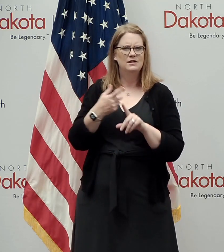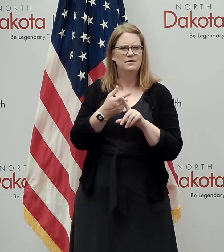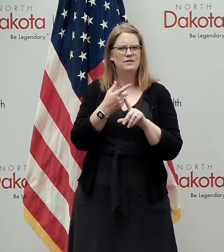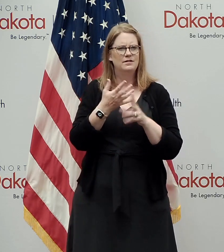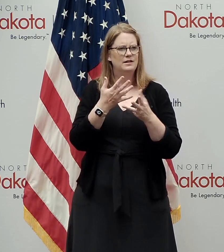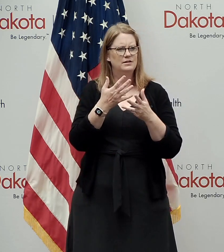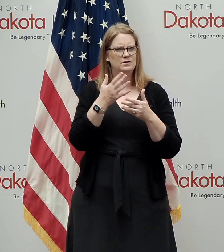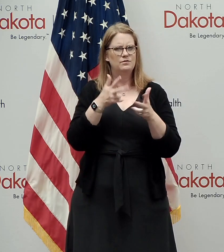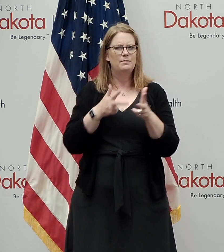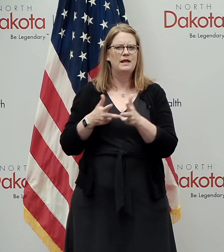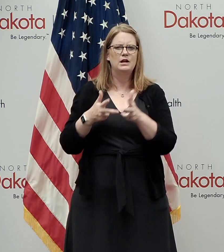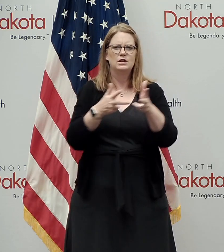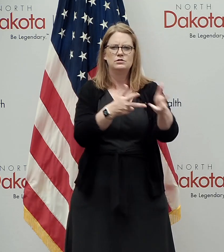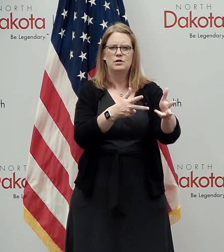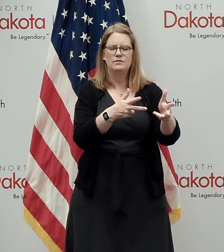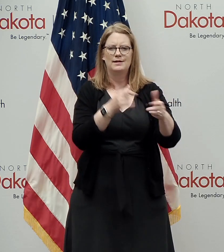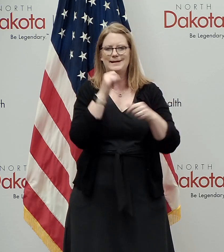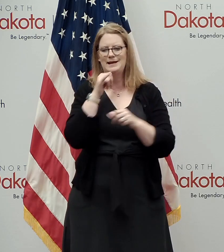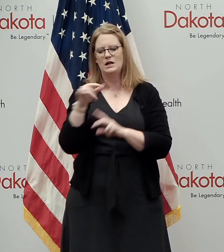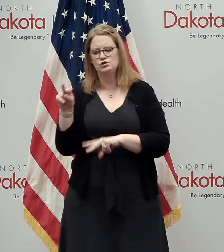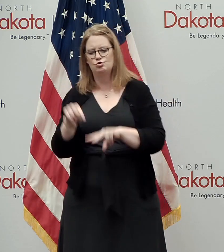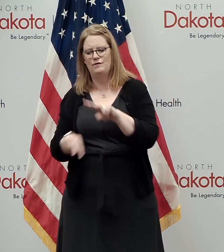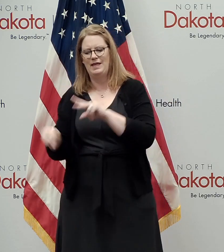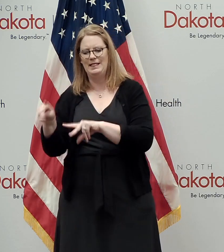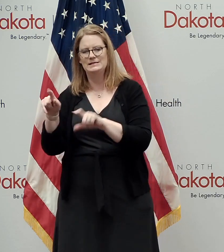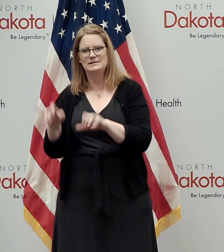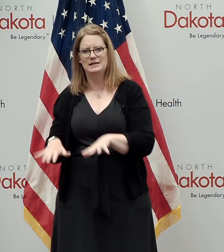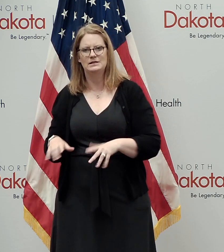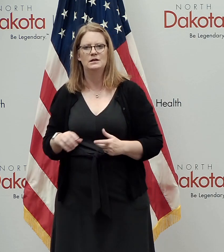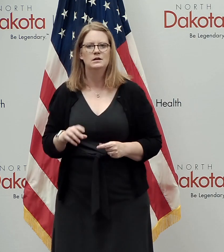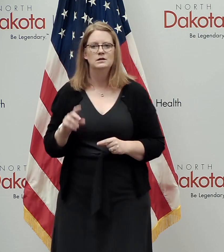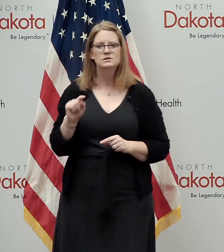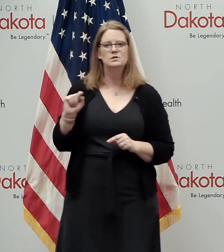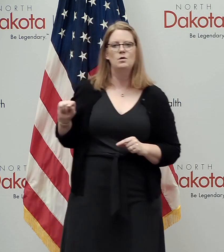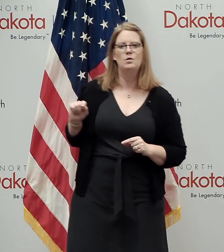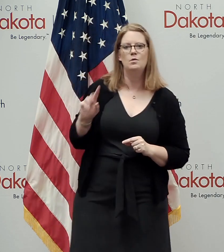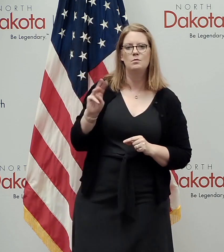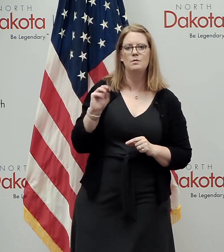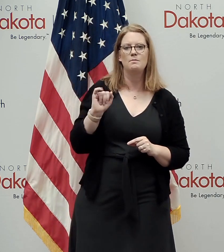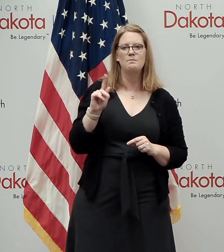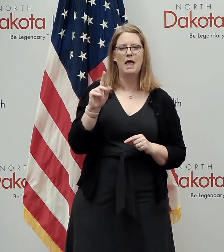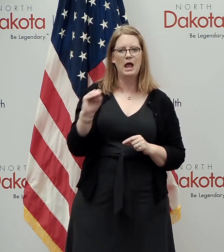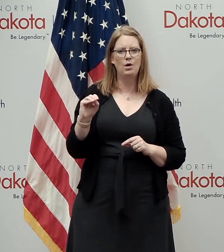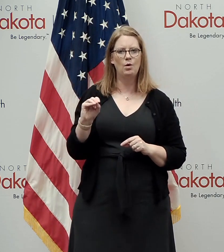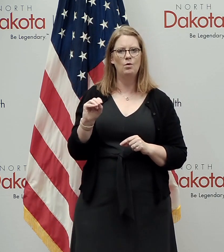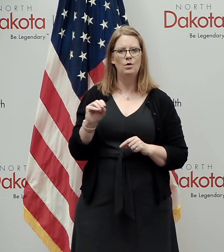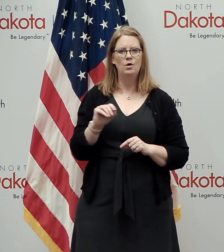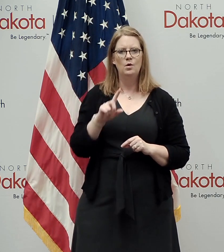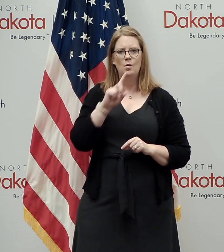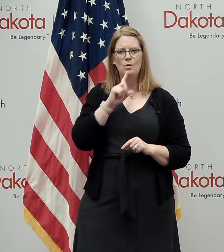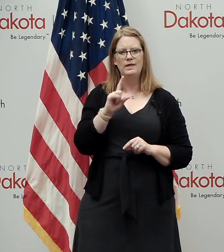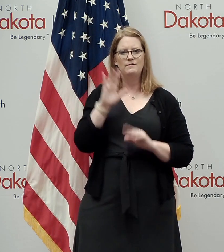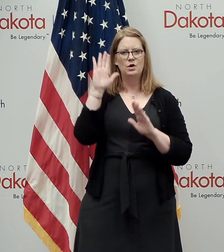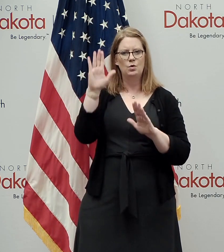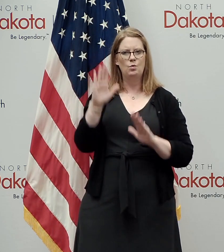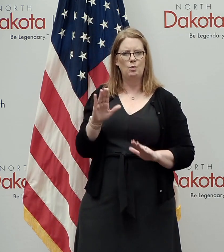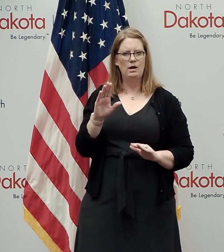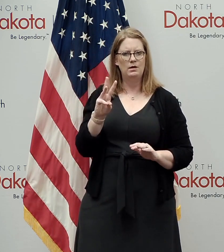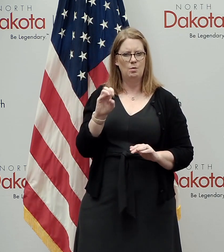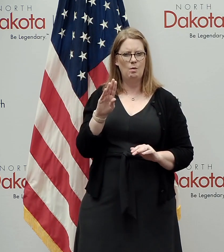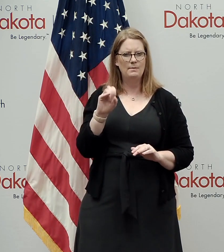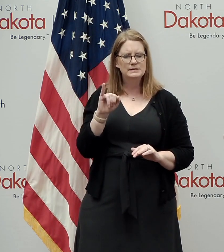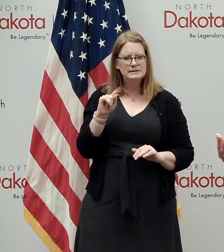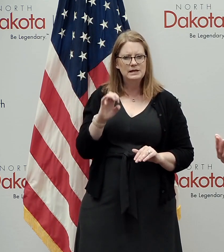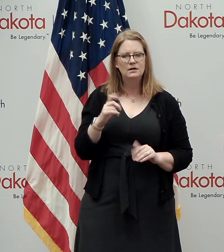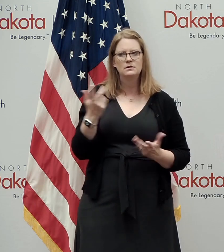drive-through versus surveillance testing. Mako's got they've got a great portal and a great website. So if we say